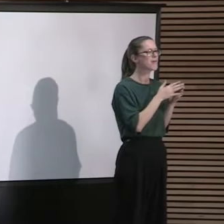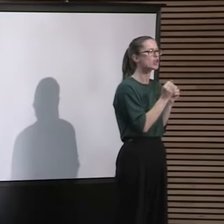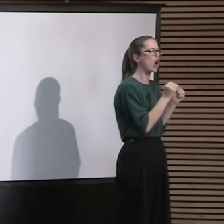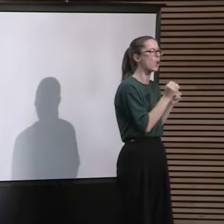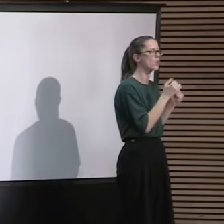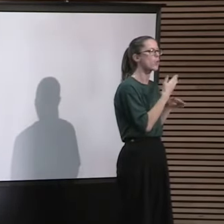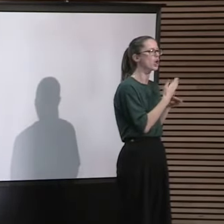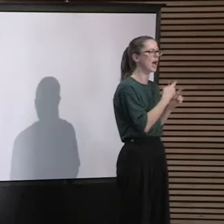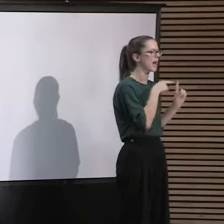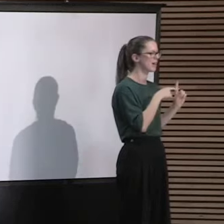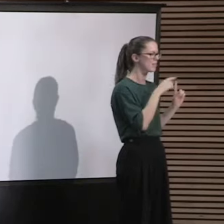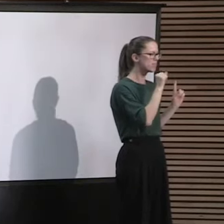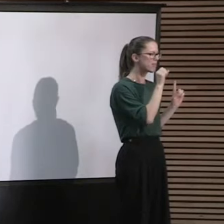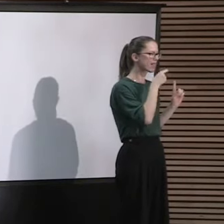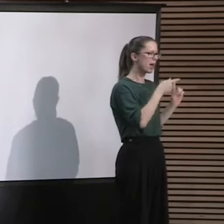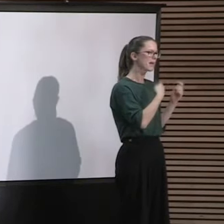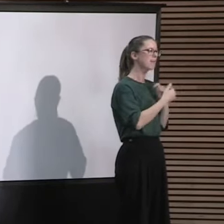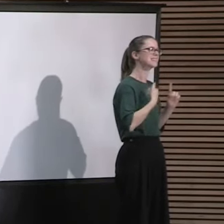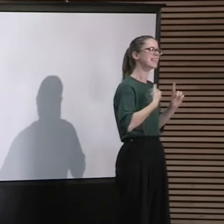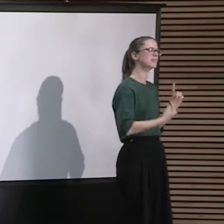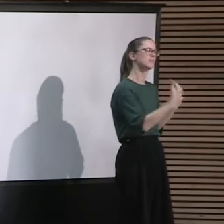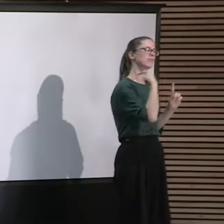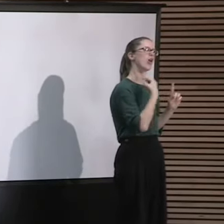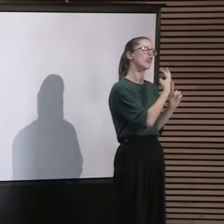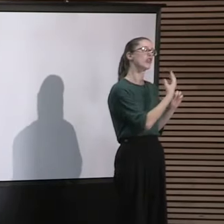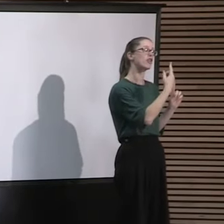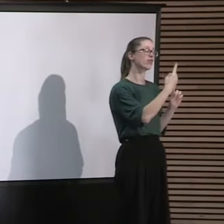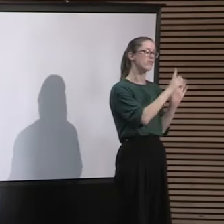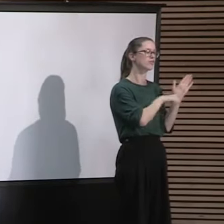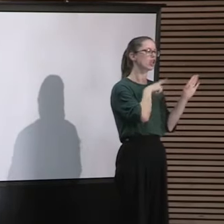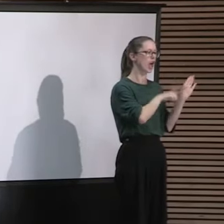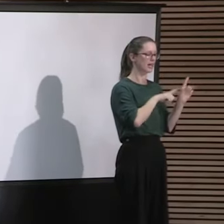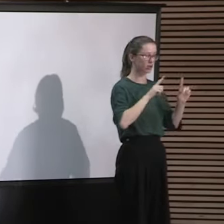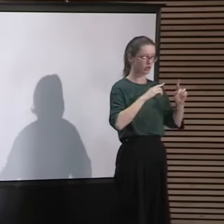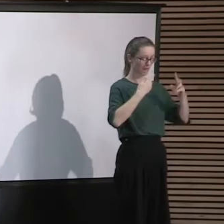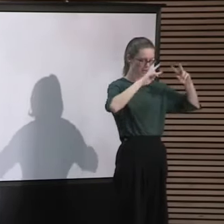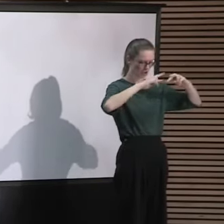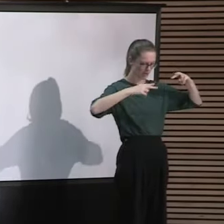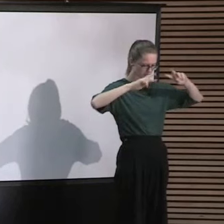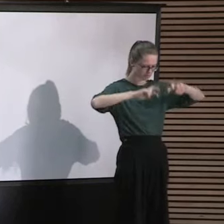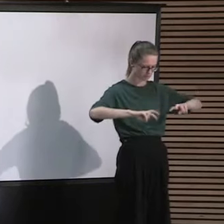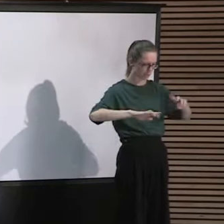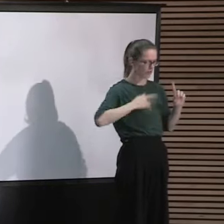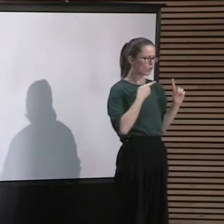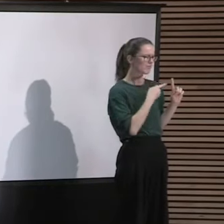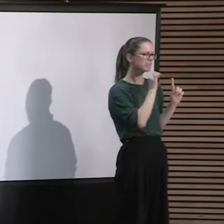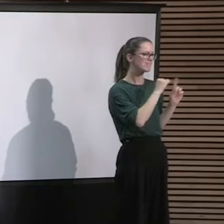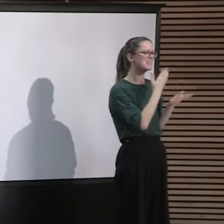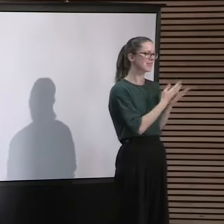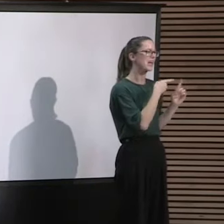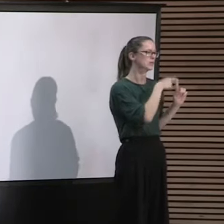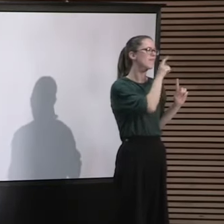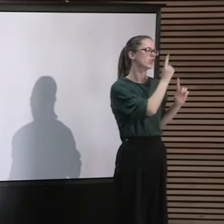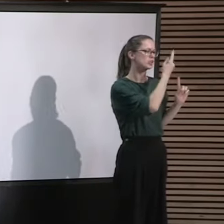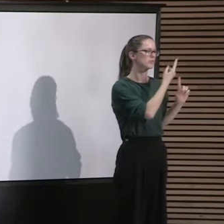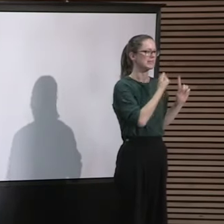whose symptom onset was the 31st of July. So the genomic testing to date suggests that person was the first to be